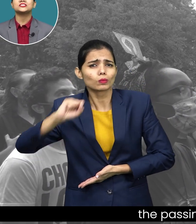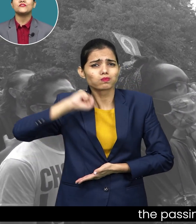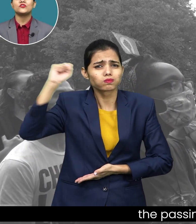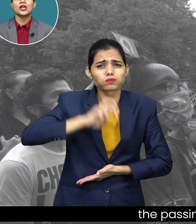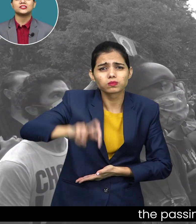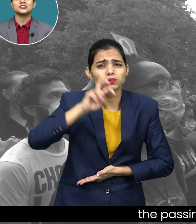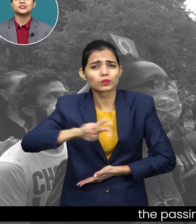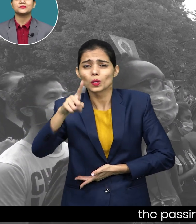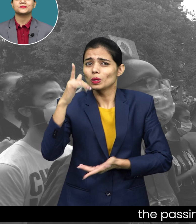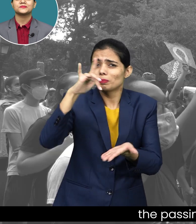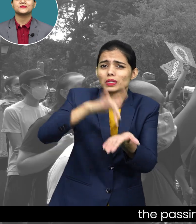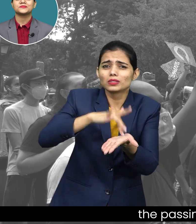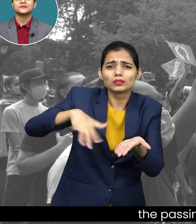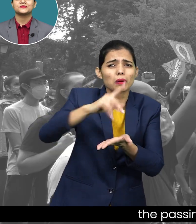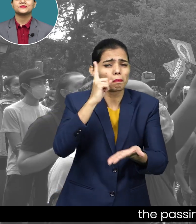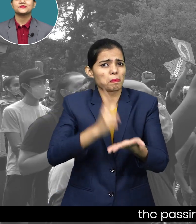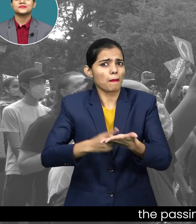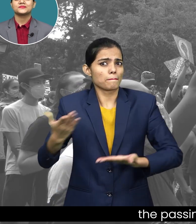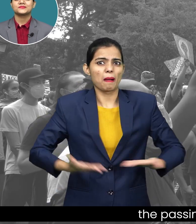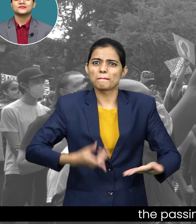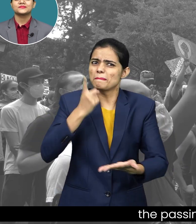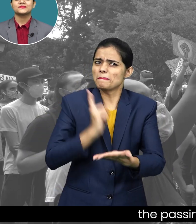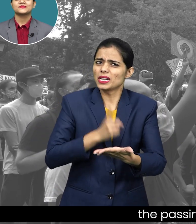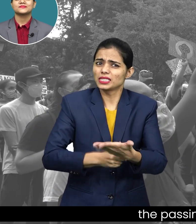of the civil rights.